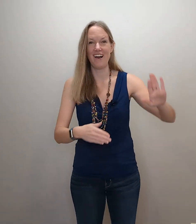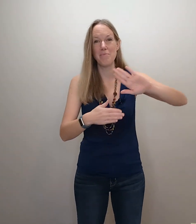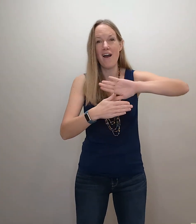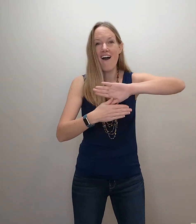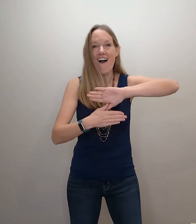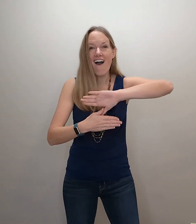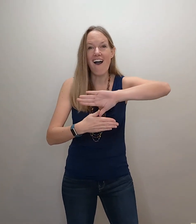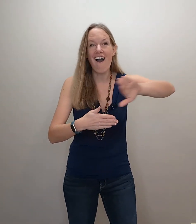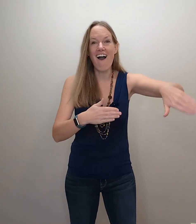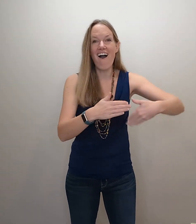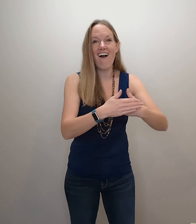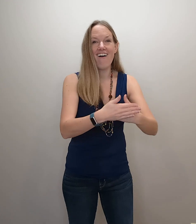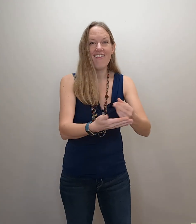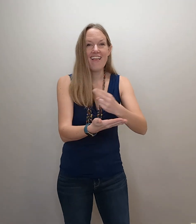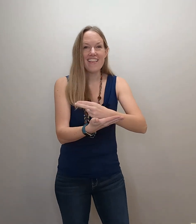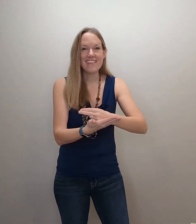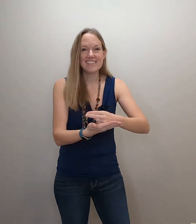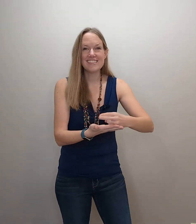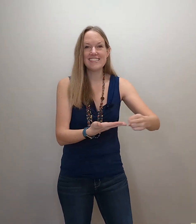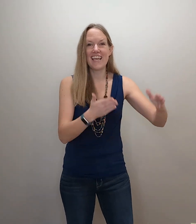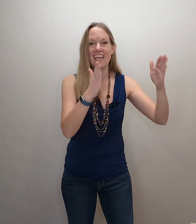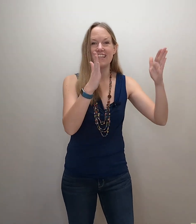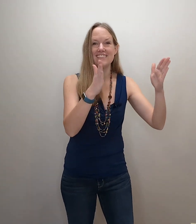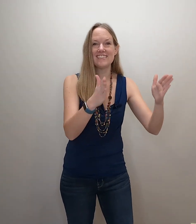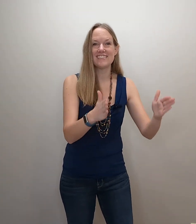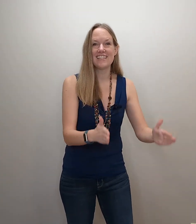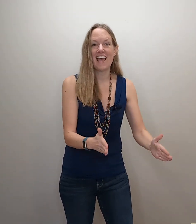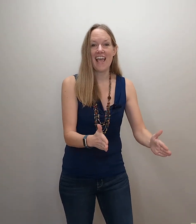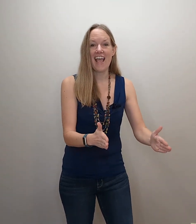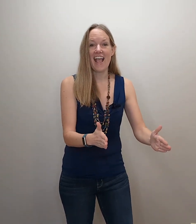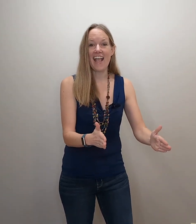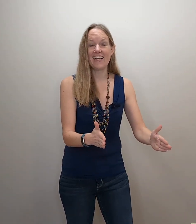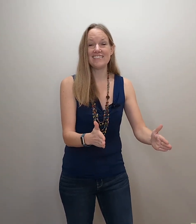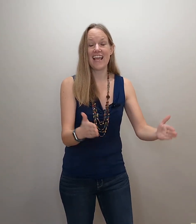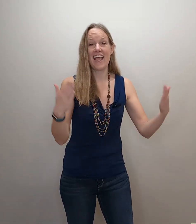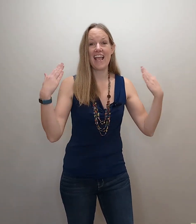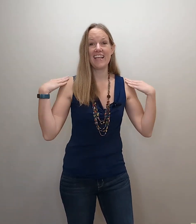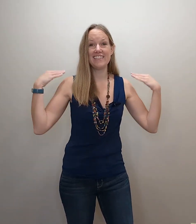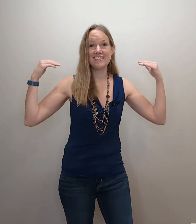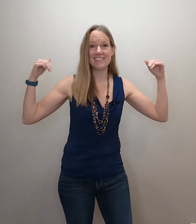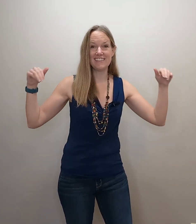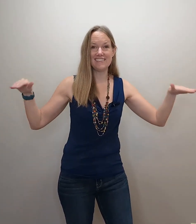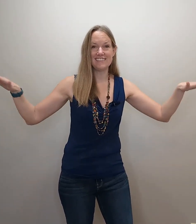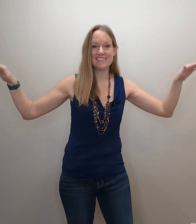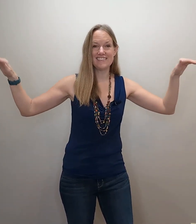top. All the saints and angels